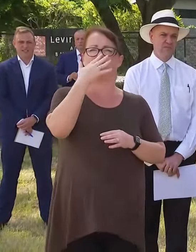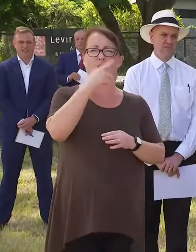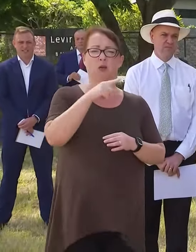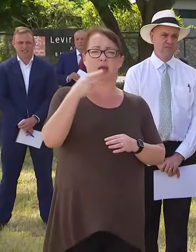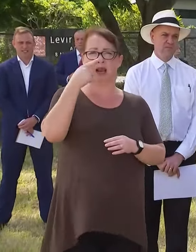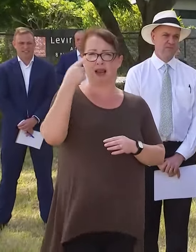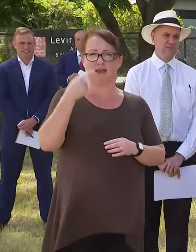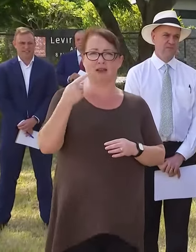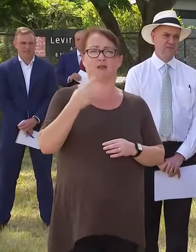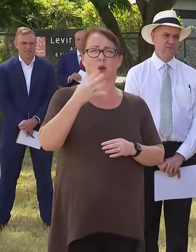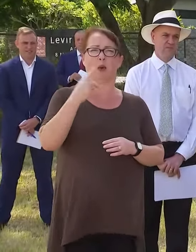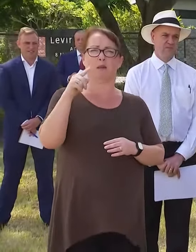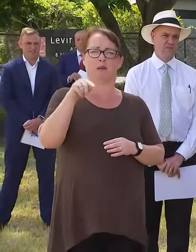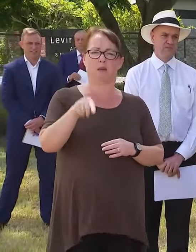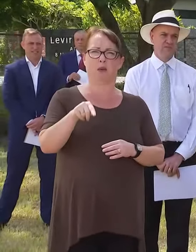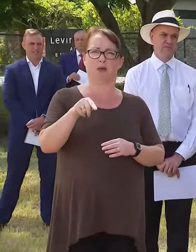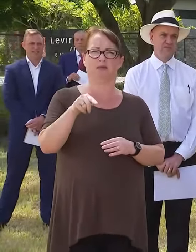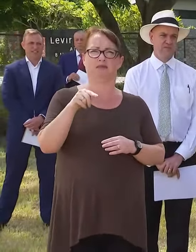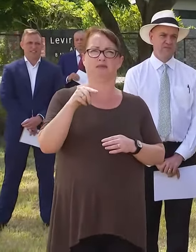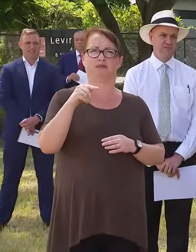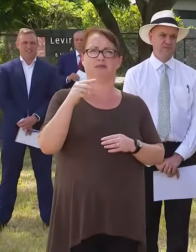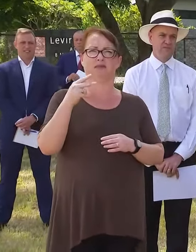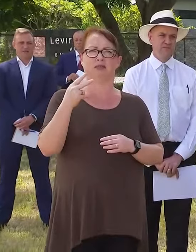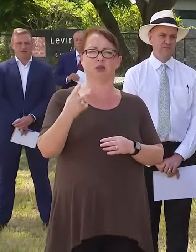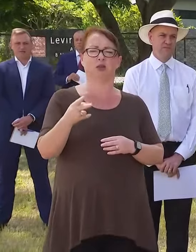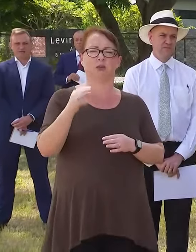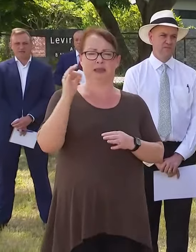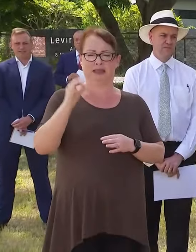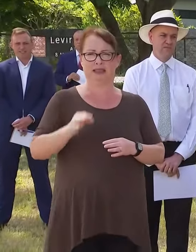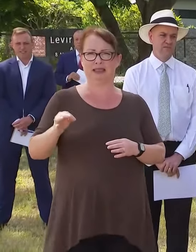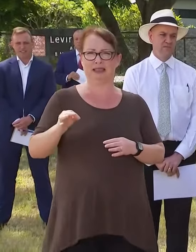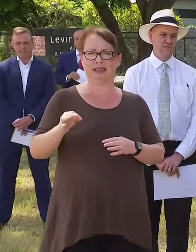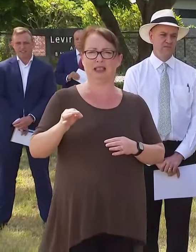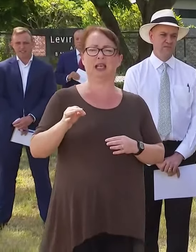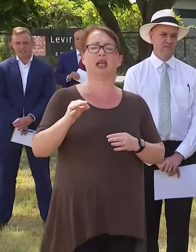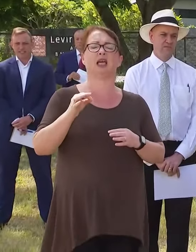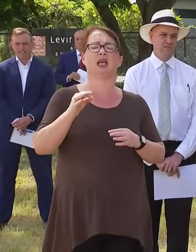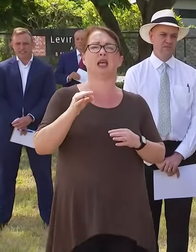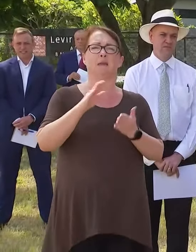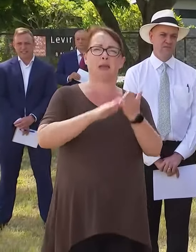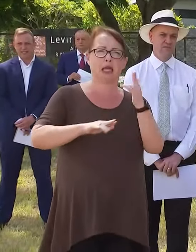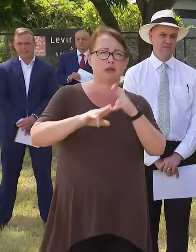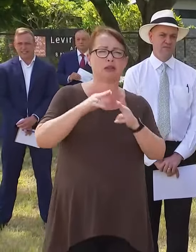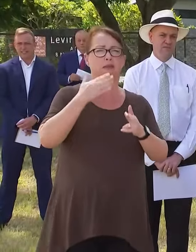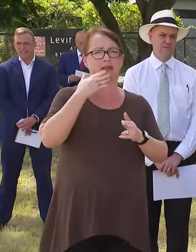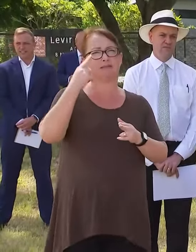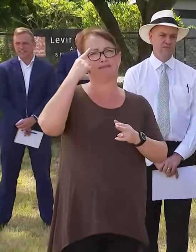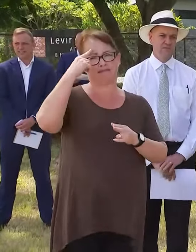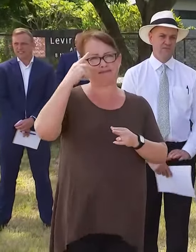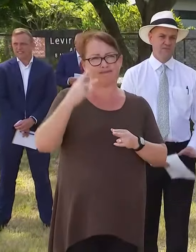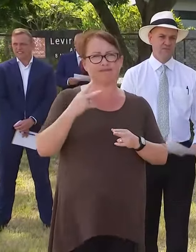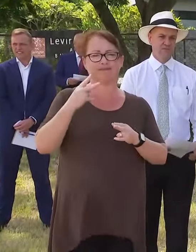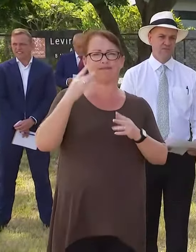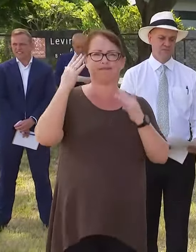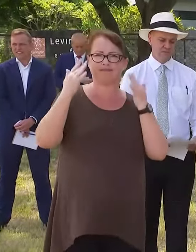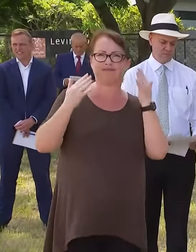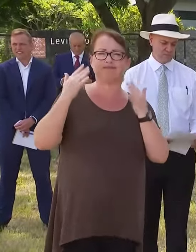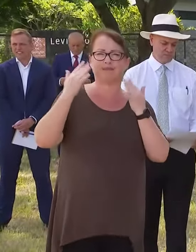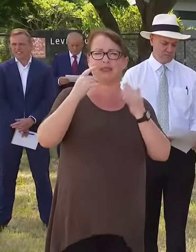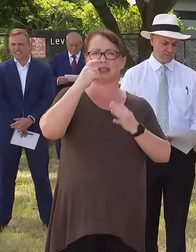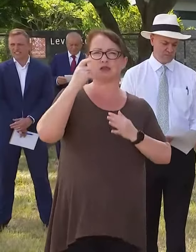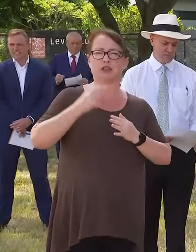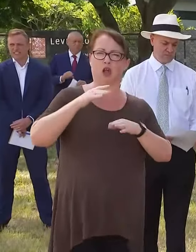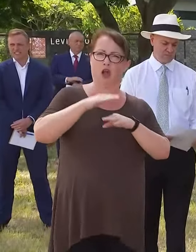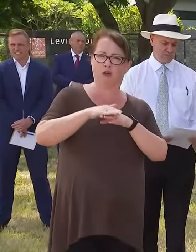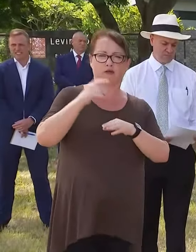41.12% of eligible children. Once again, parents, please have a serious think about getting your children vaccinated if you haven't. That would